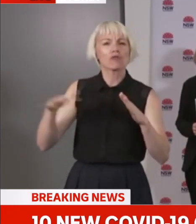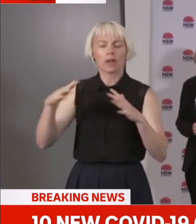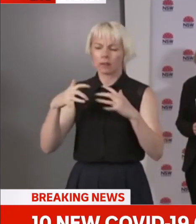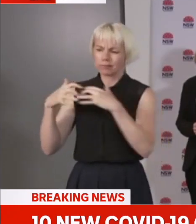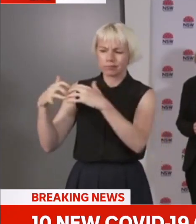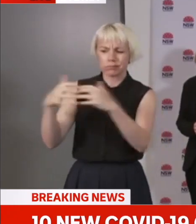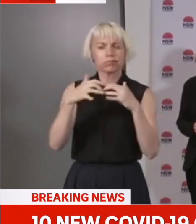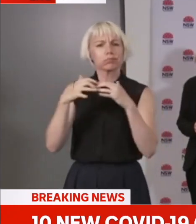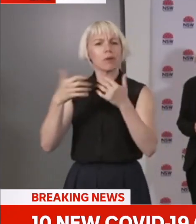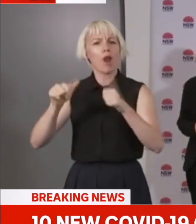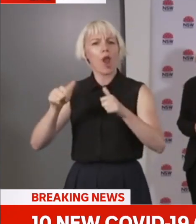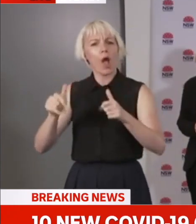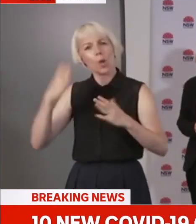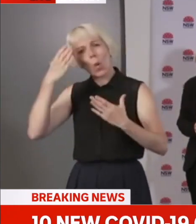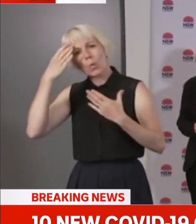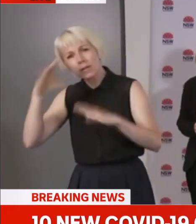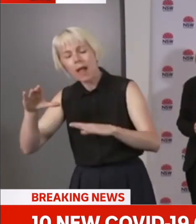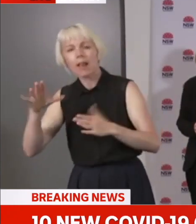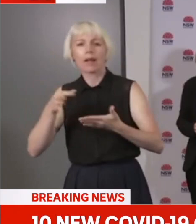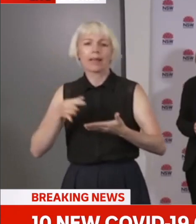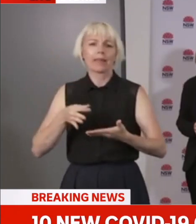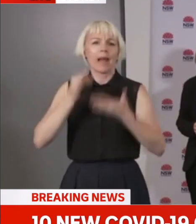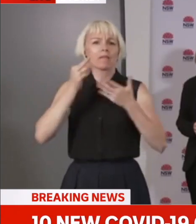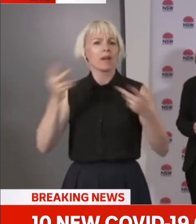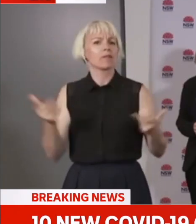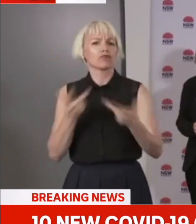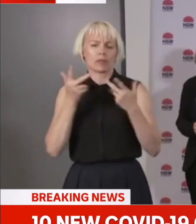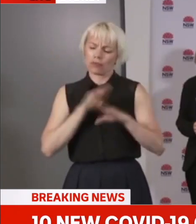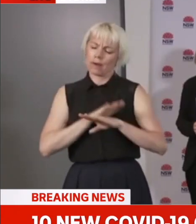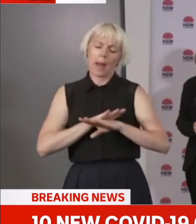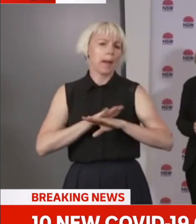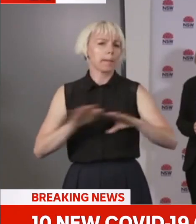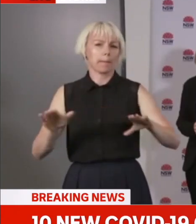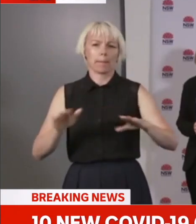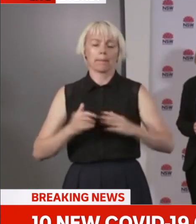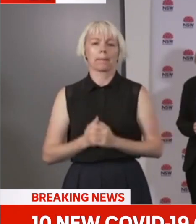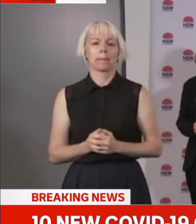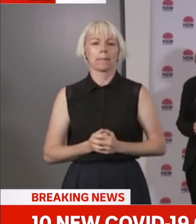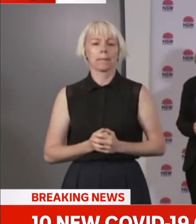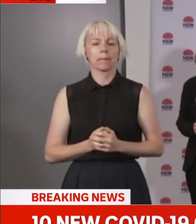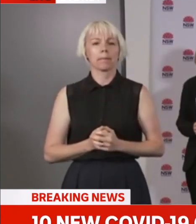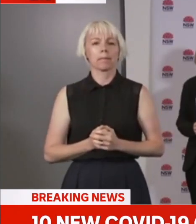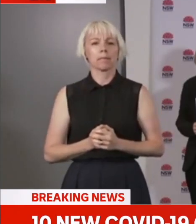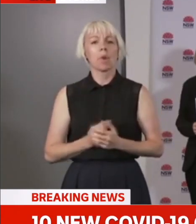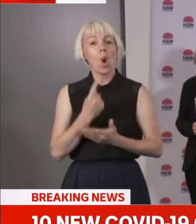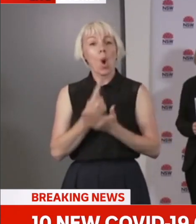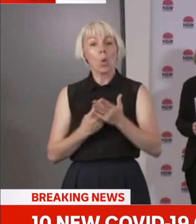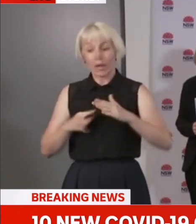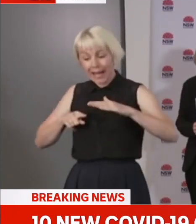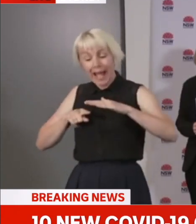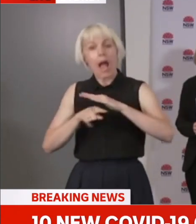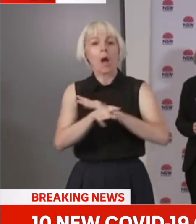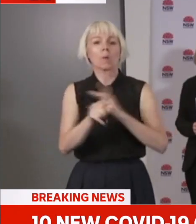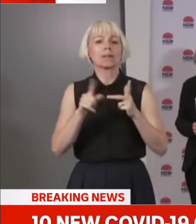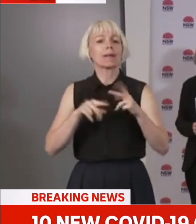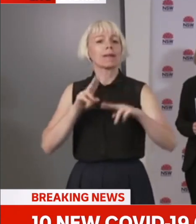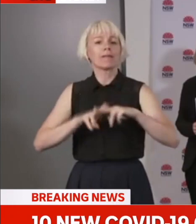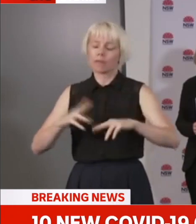a hotel, a restaurant, a cafe. People should only be undertaking on the Northern Beaches absolutely